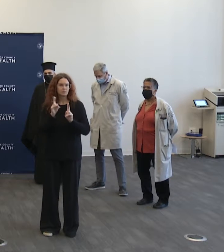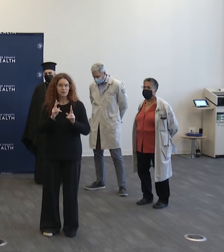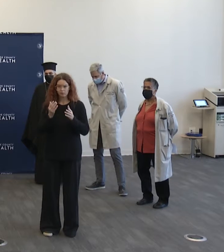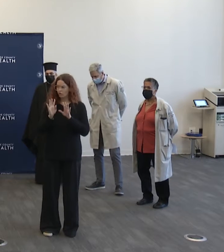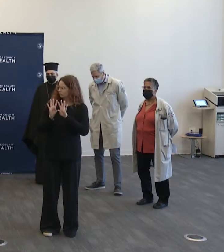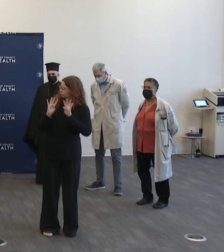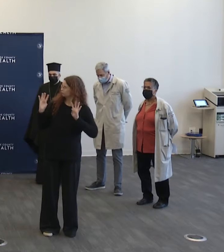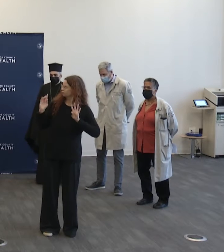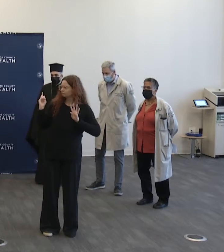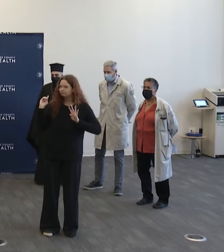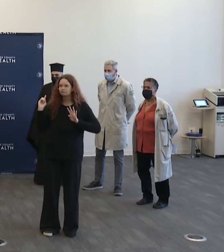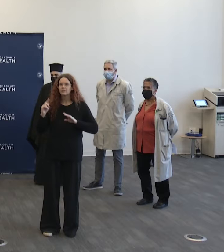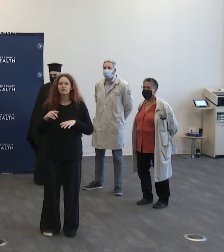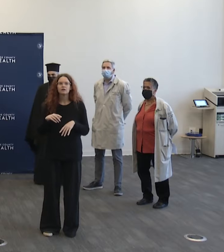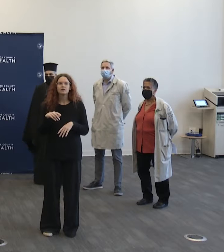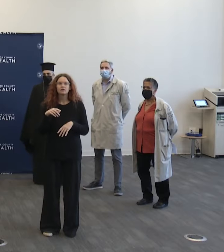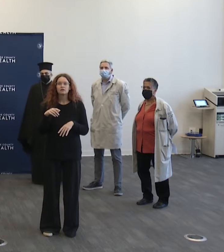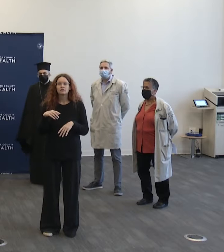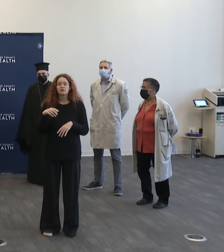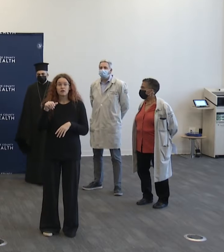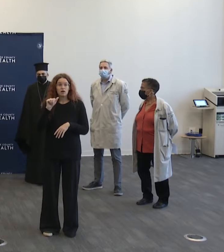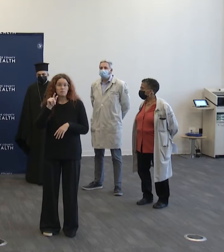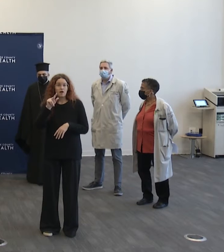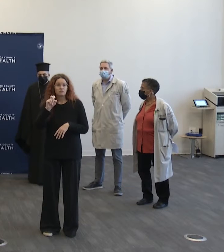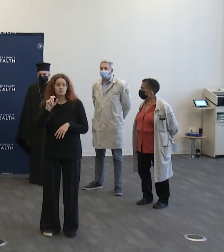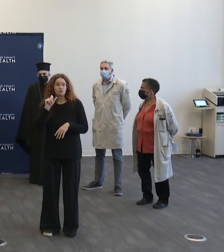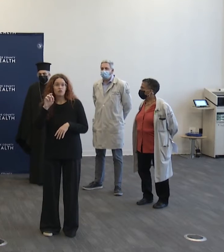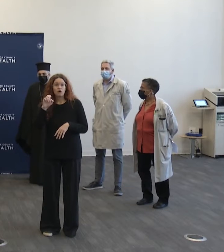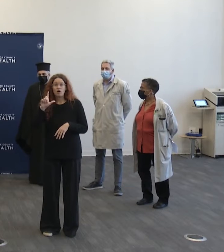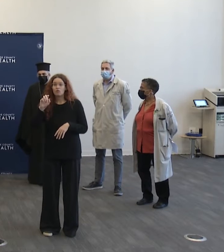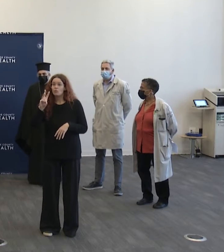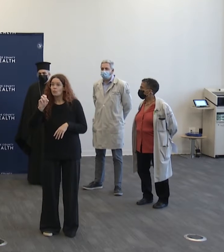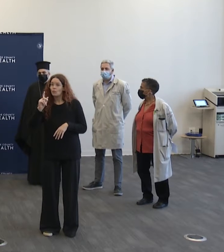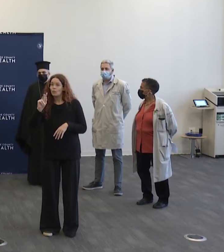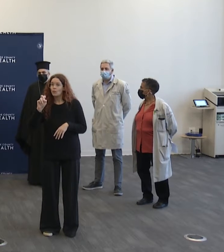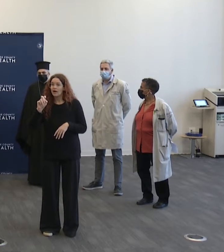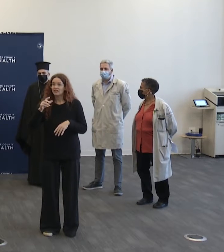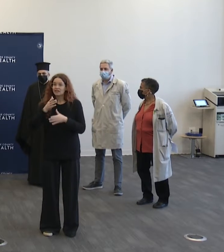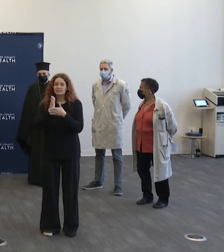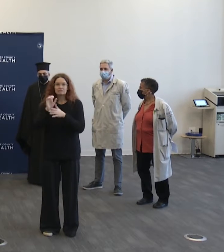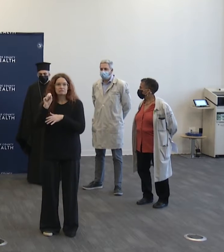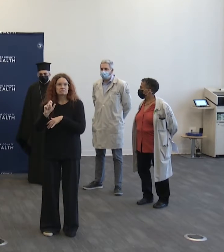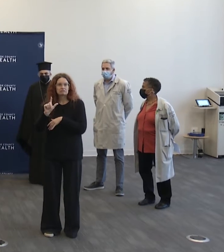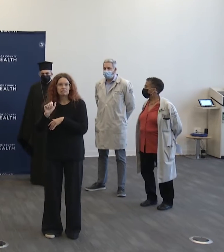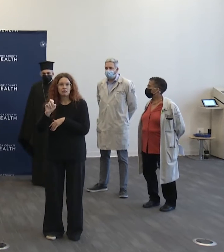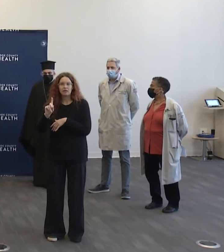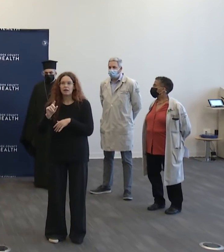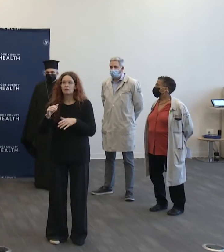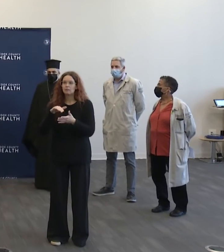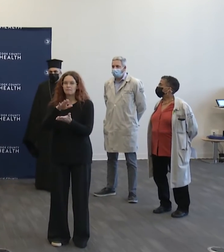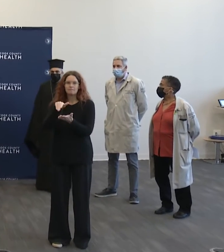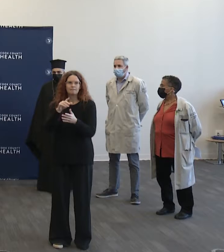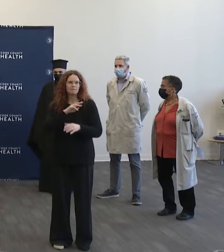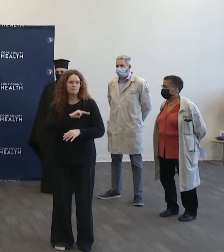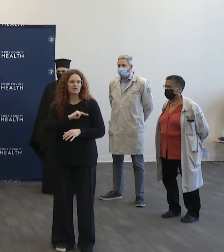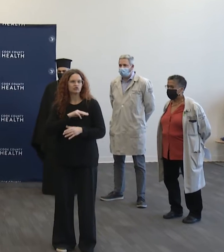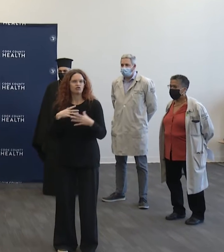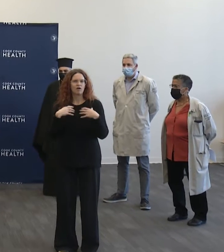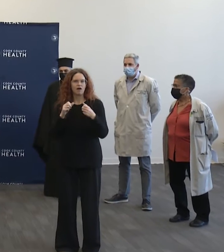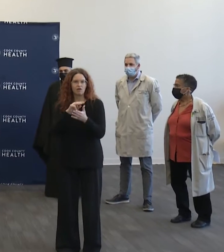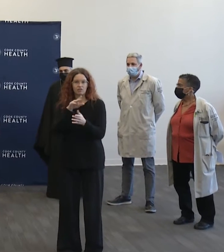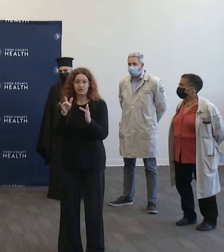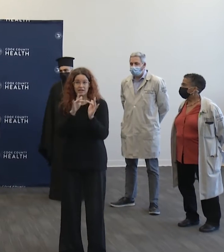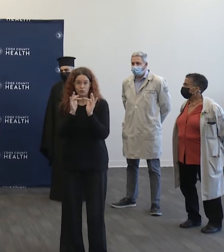room. Apostle Carl White, Victory Christian International Ministries and Southland Ministerial Health Network.